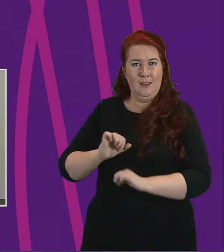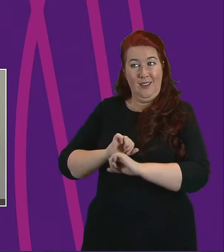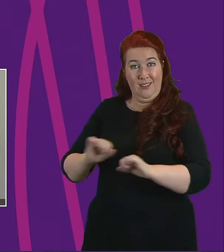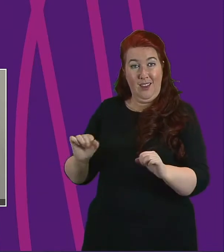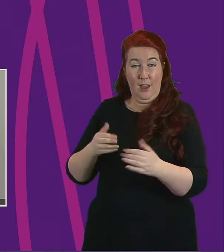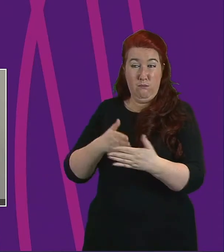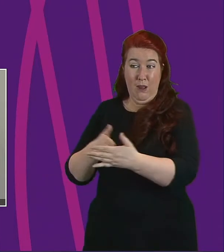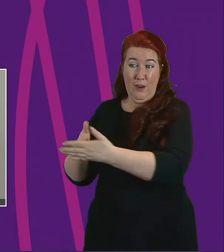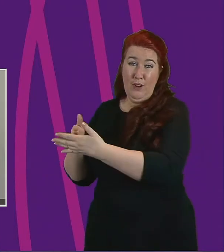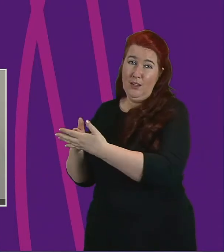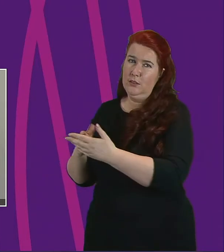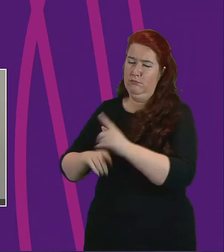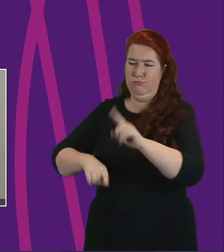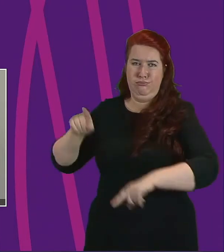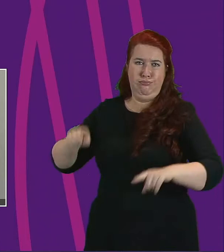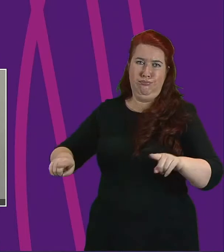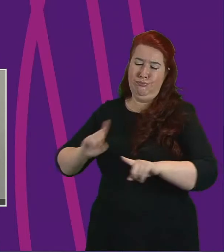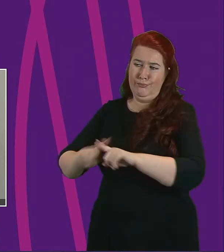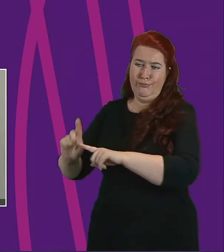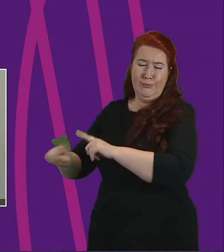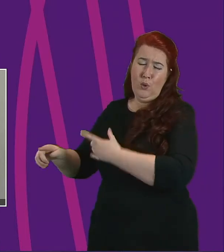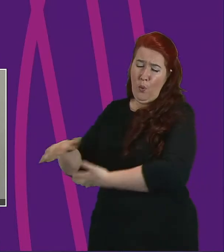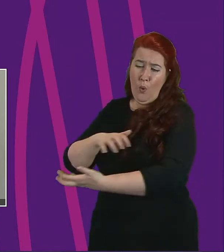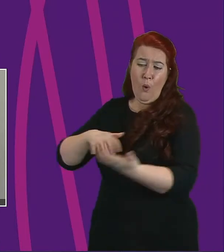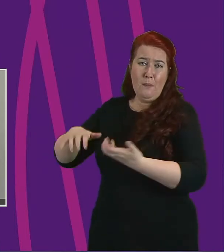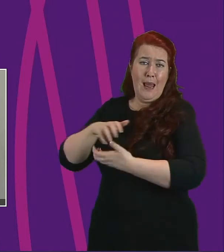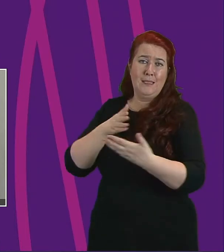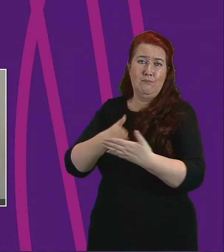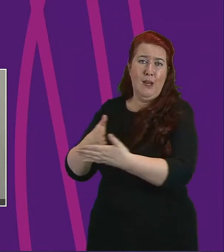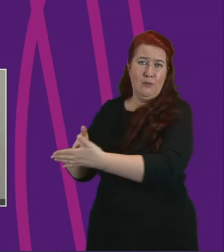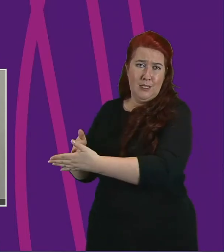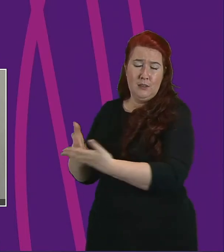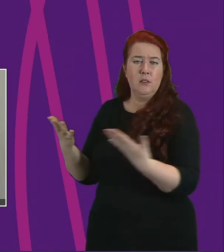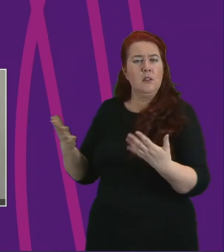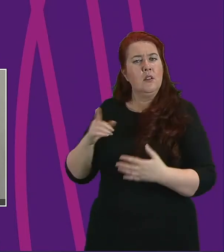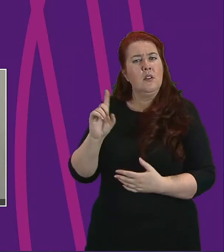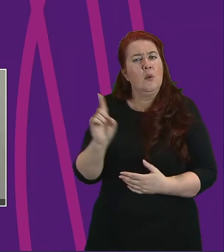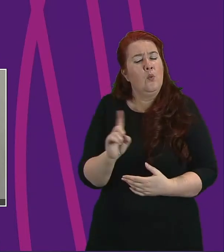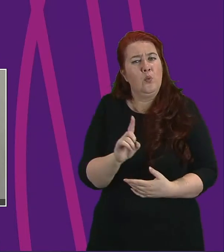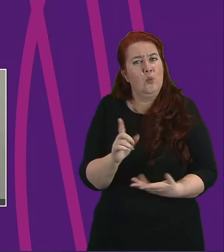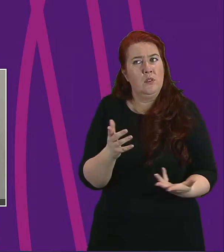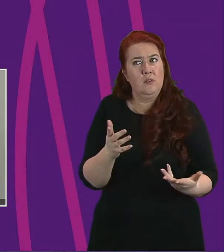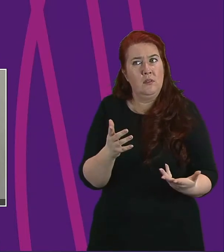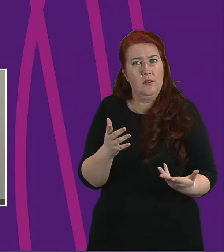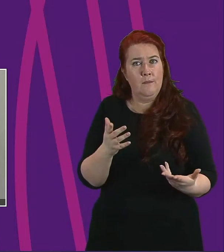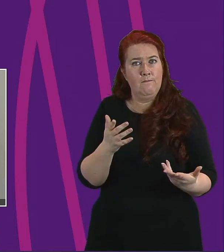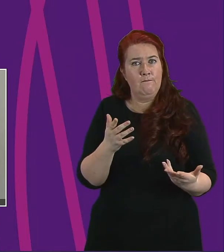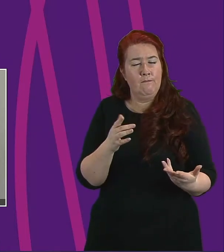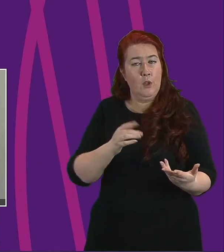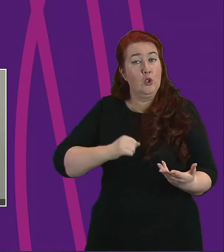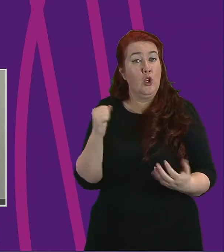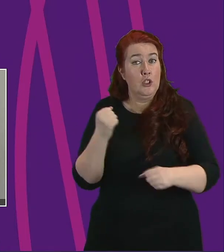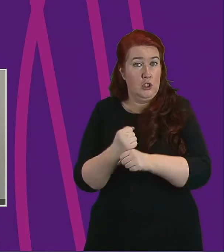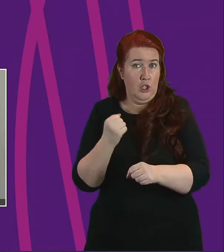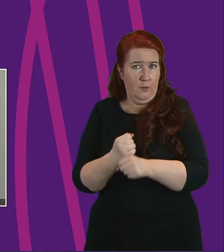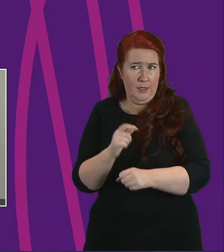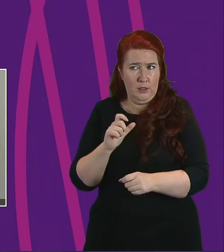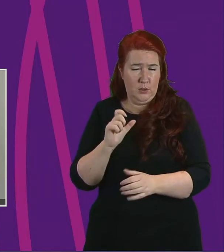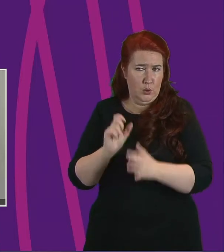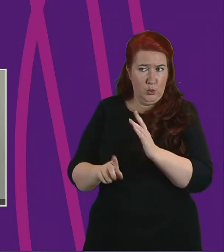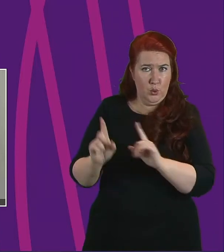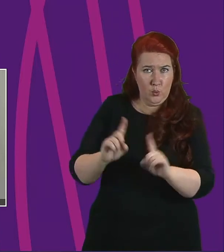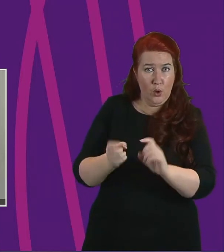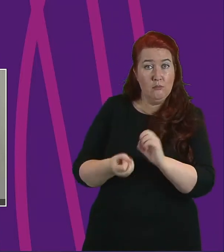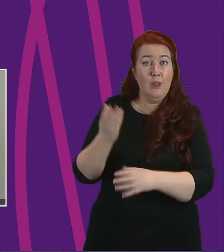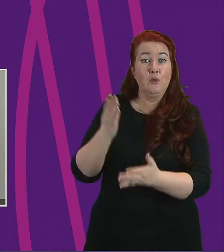and complex. I would like to ask the Cabinet Secretary what the Scottish Government is doing to ensure that pupils